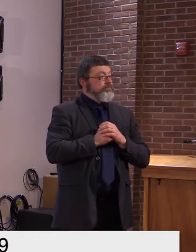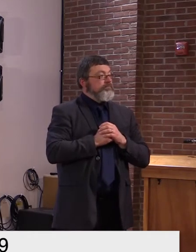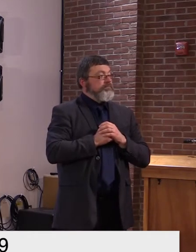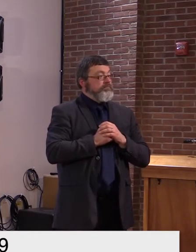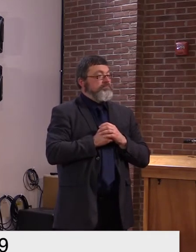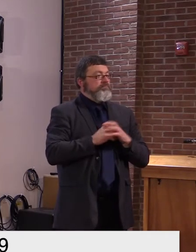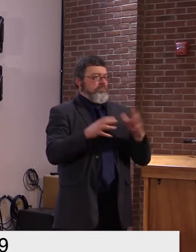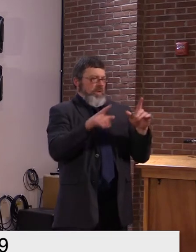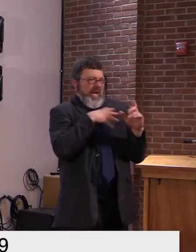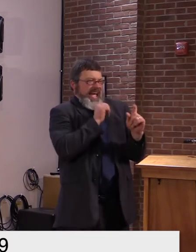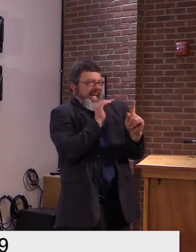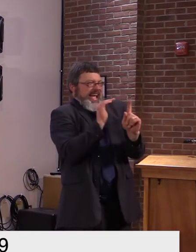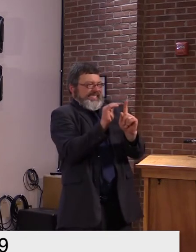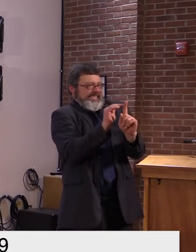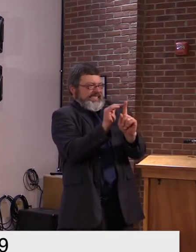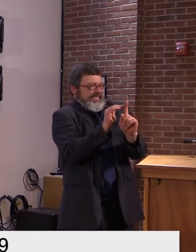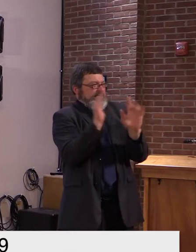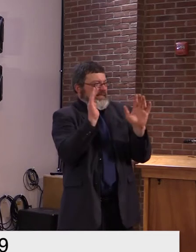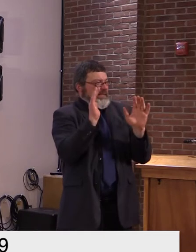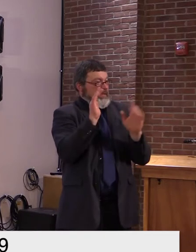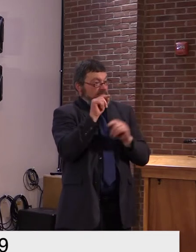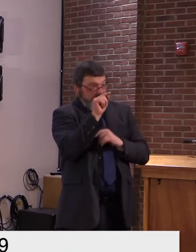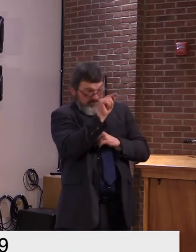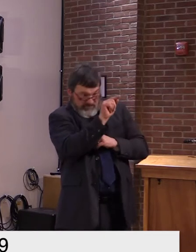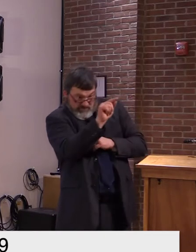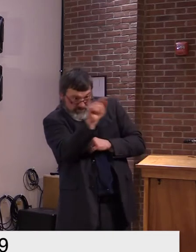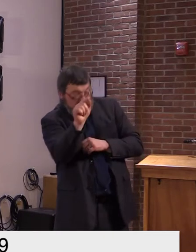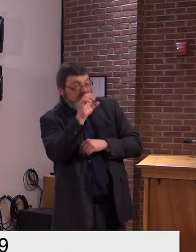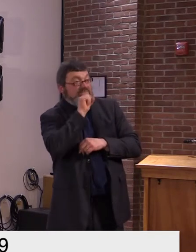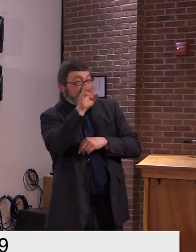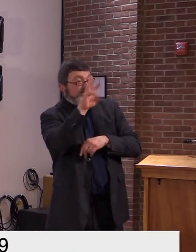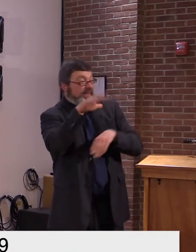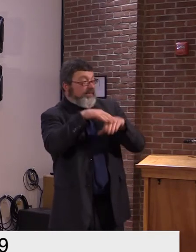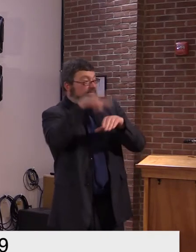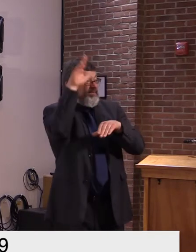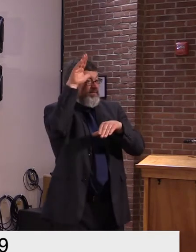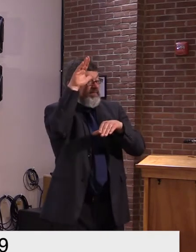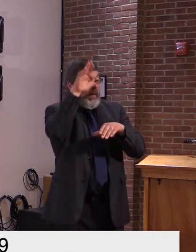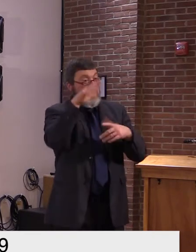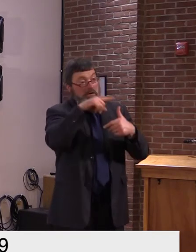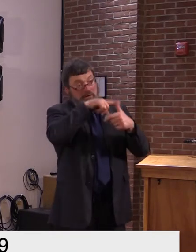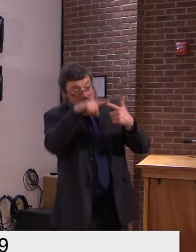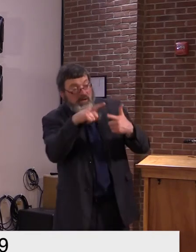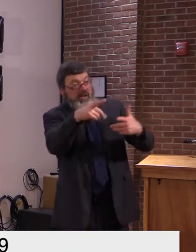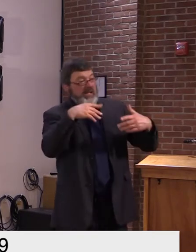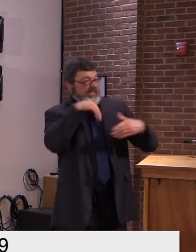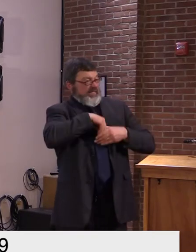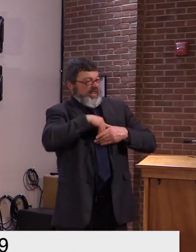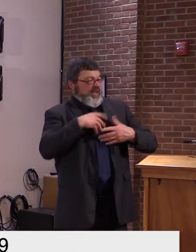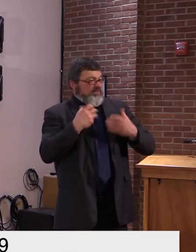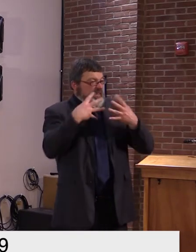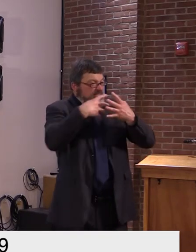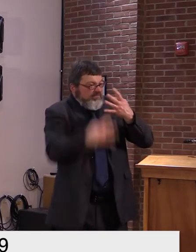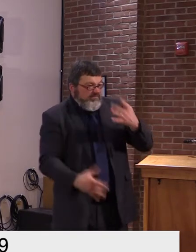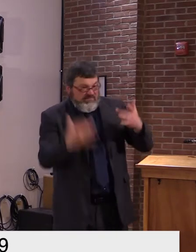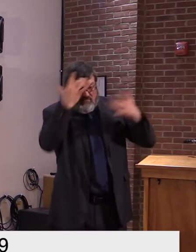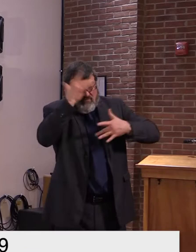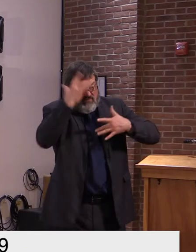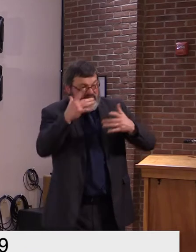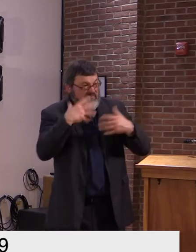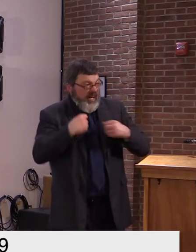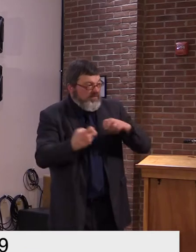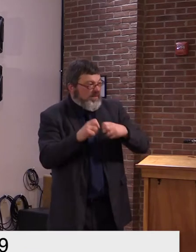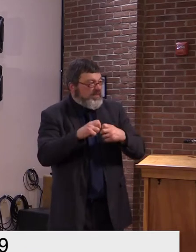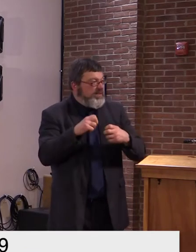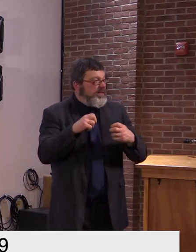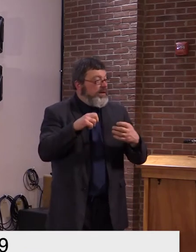with higher risk populations, such as healthcare settings. Many of our recent deaths have been in long-term care